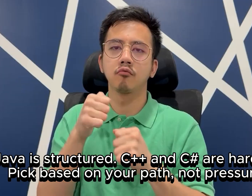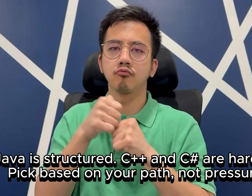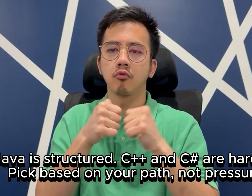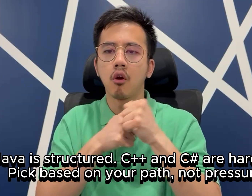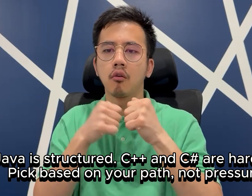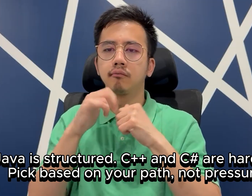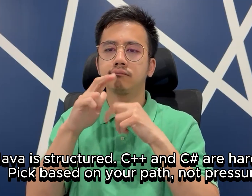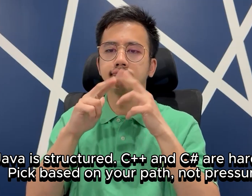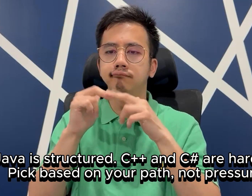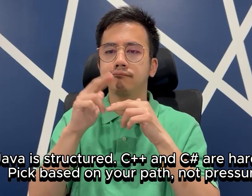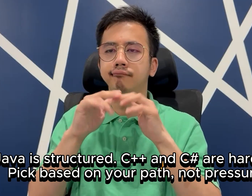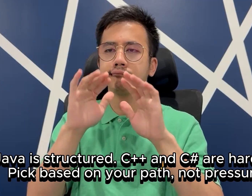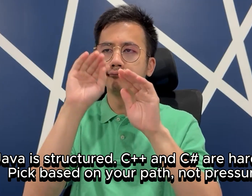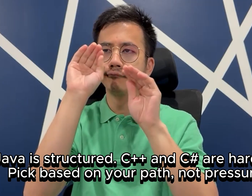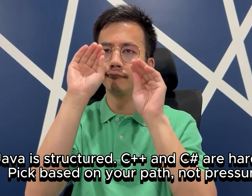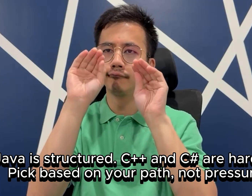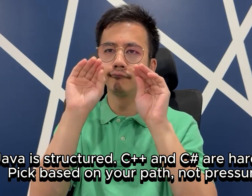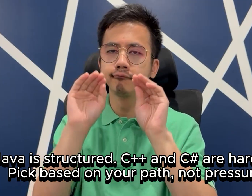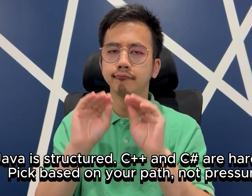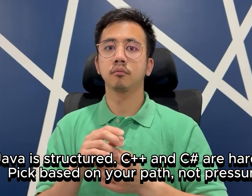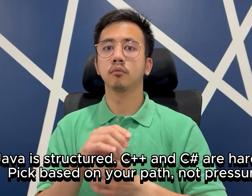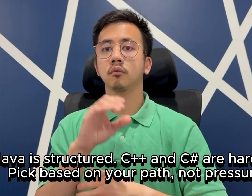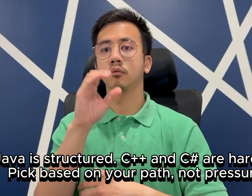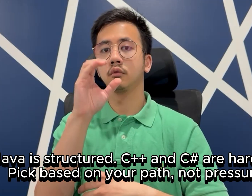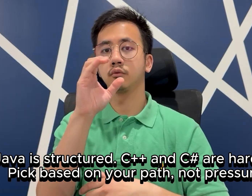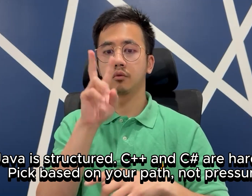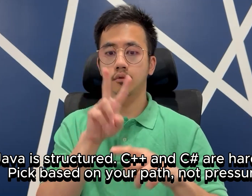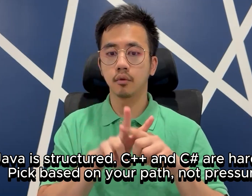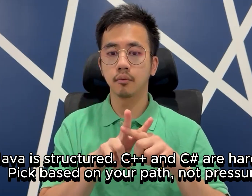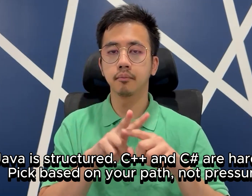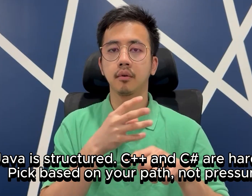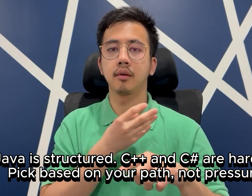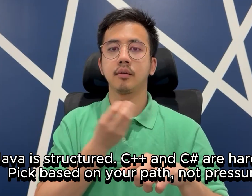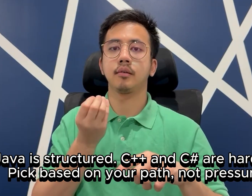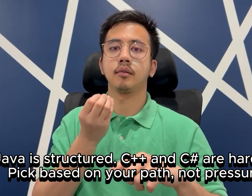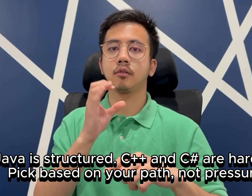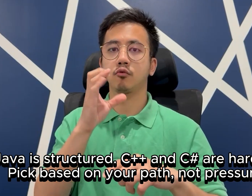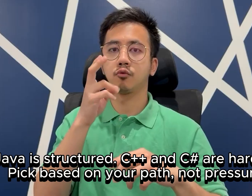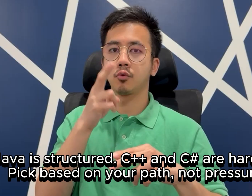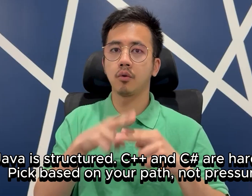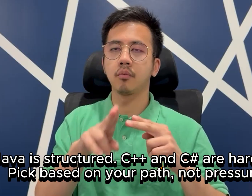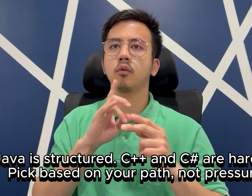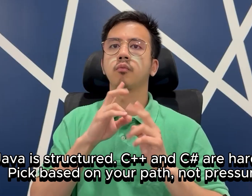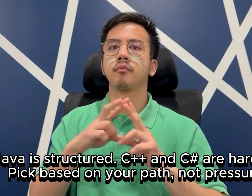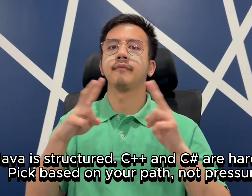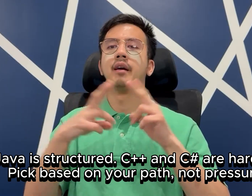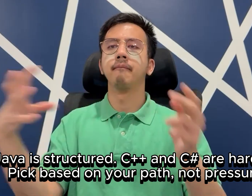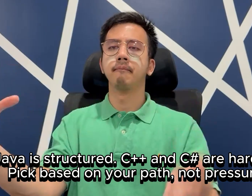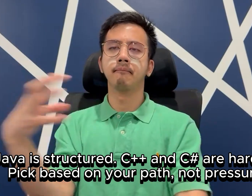Java is structured. C and C# are harder. Pick based on your path, not